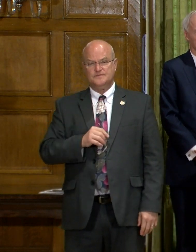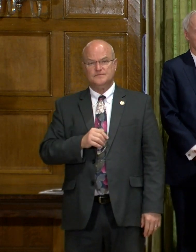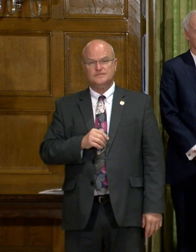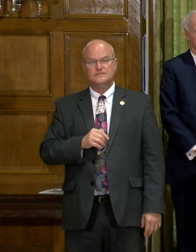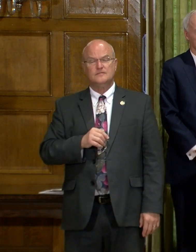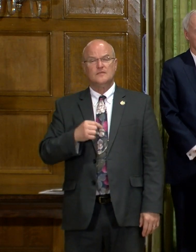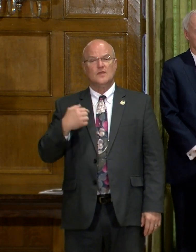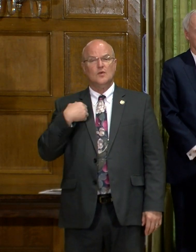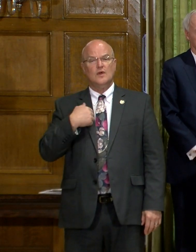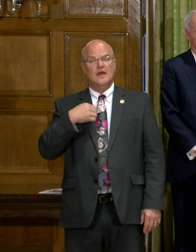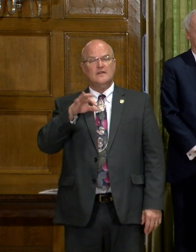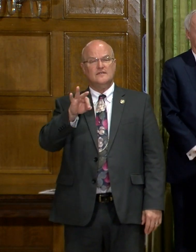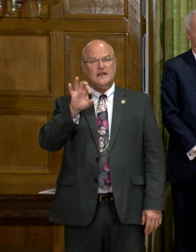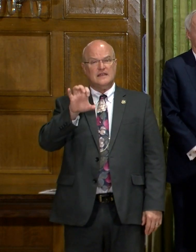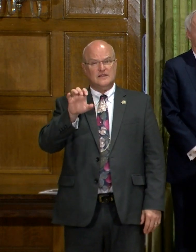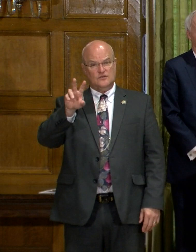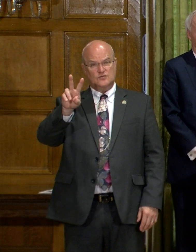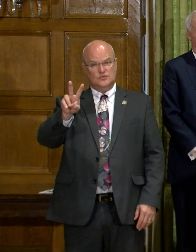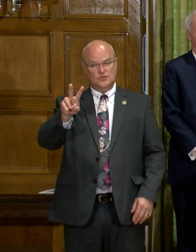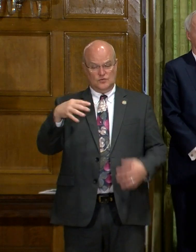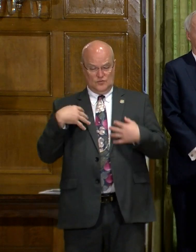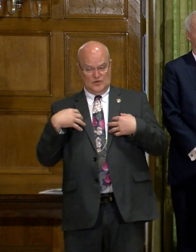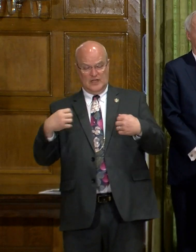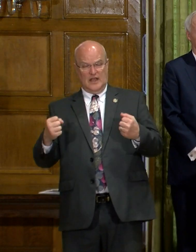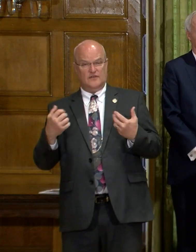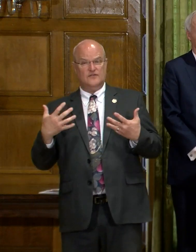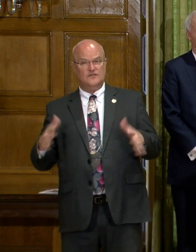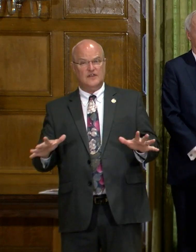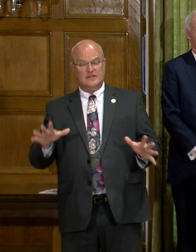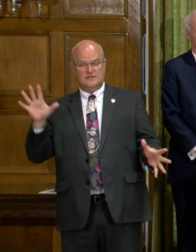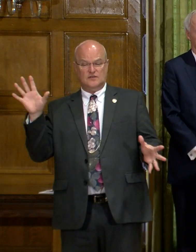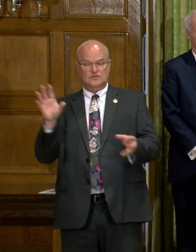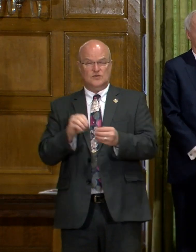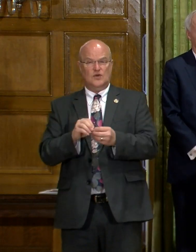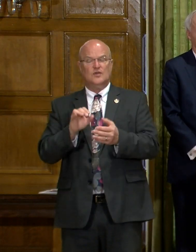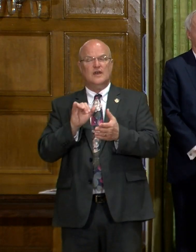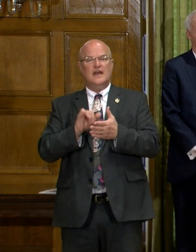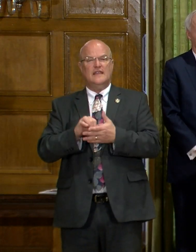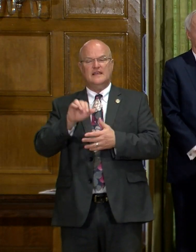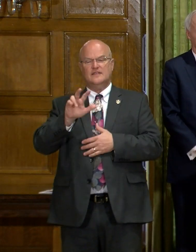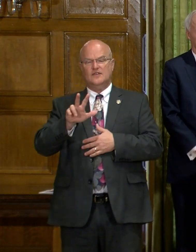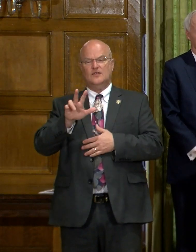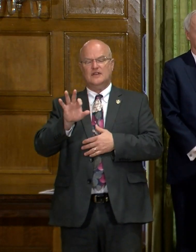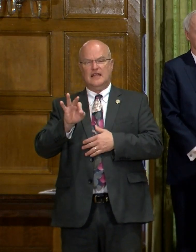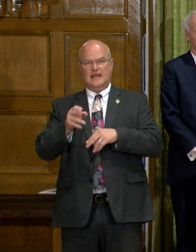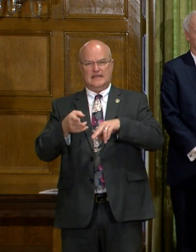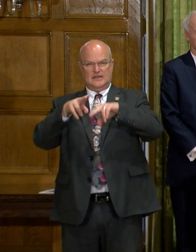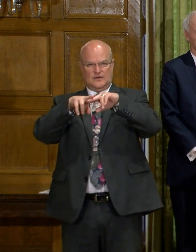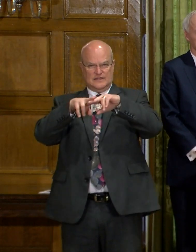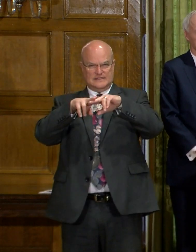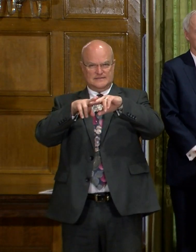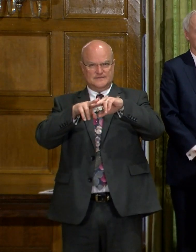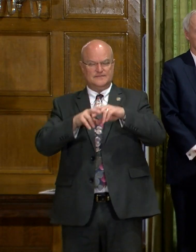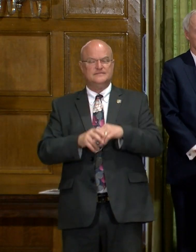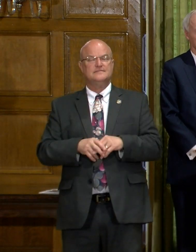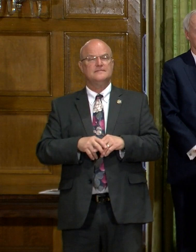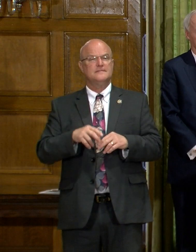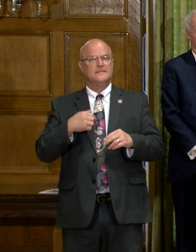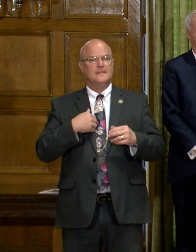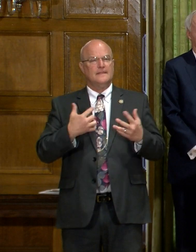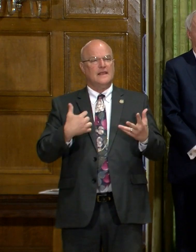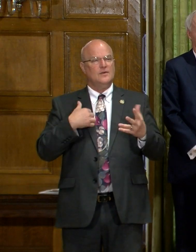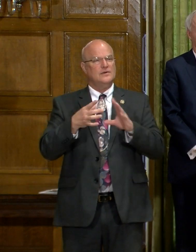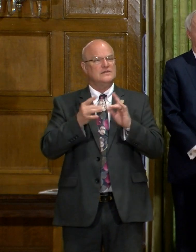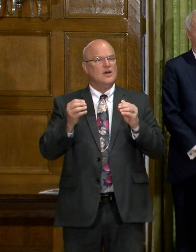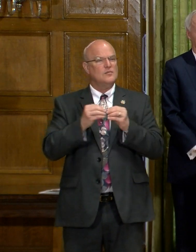yesterday. We have 902 who have recovered total, and that's 39 more than yesterday. I want to